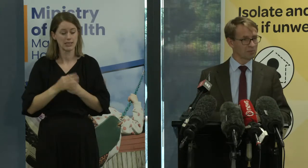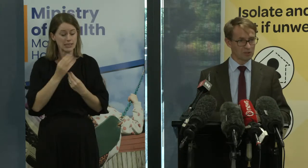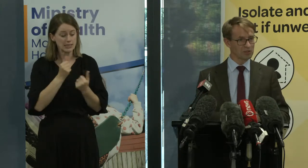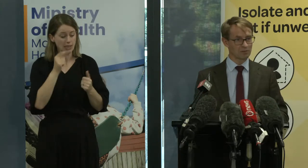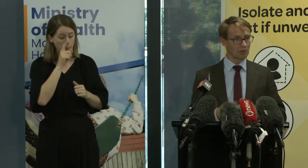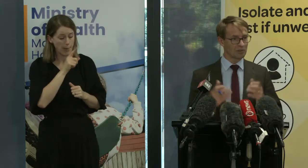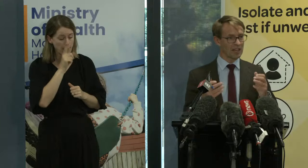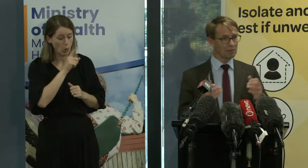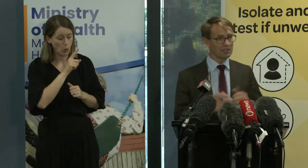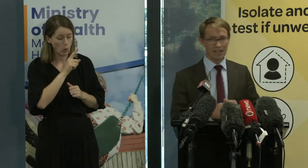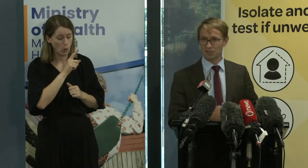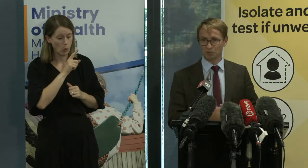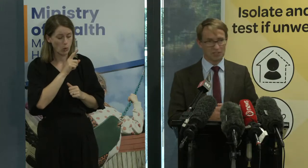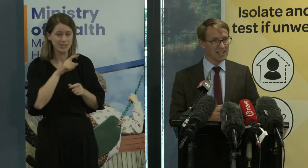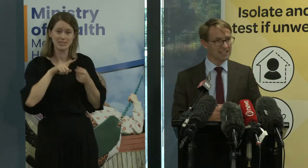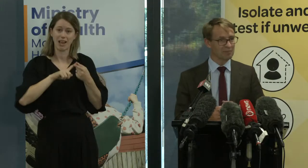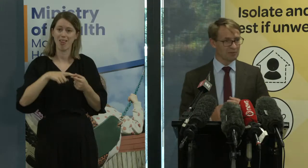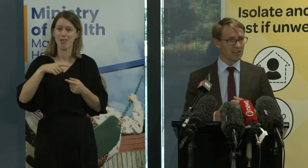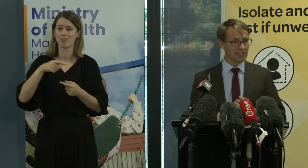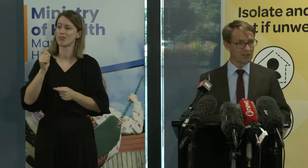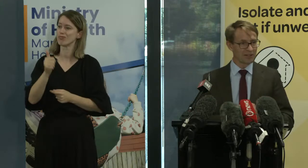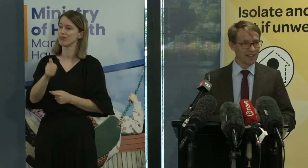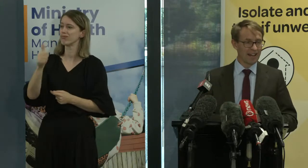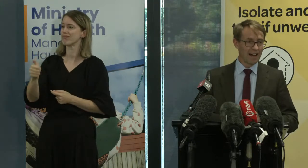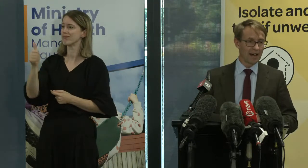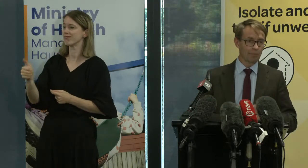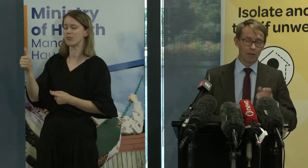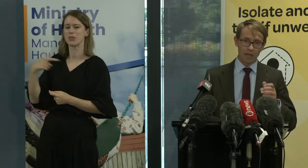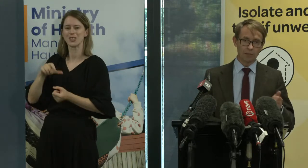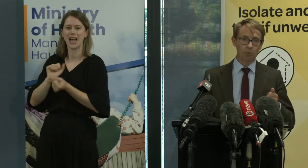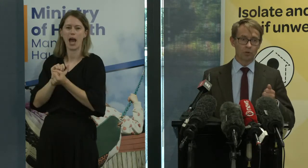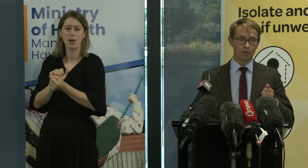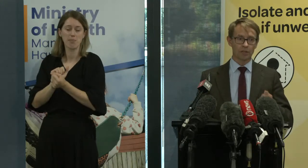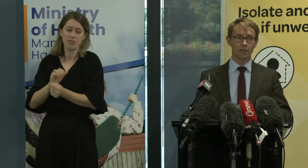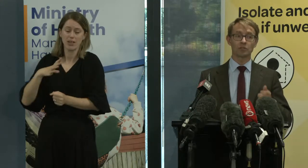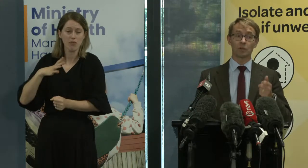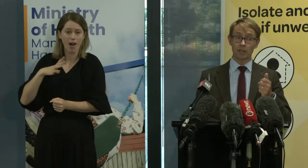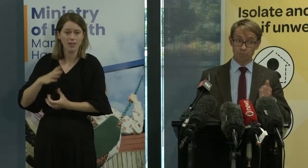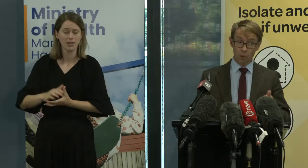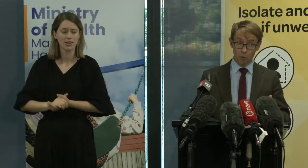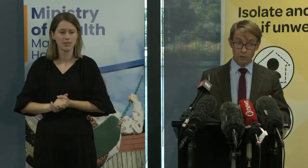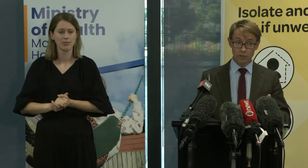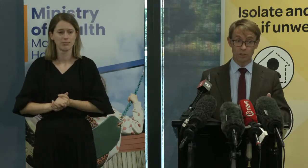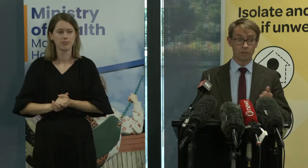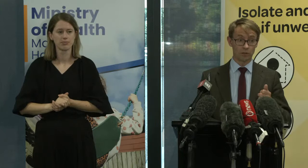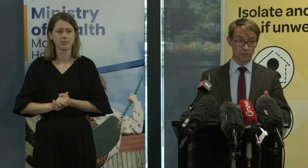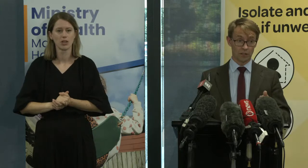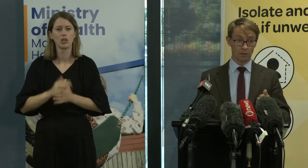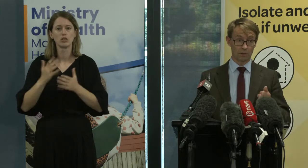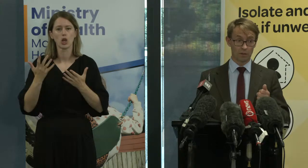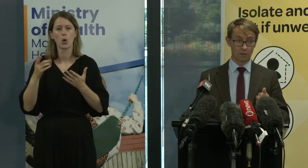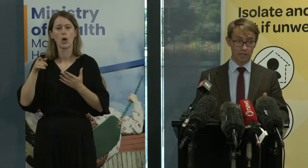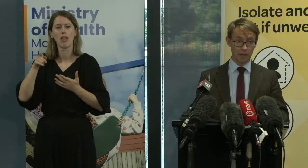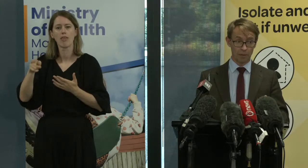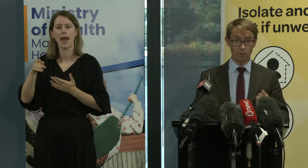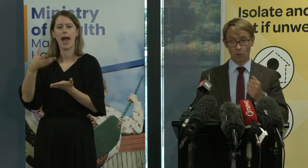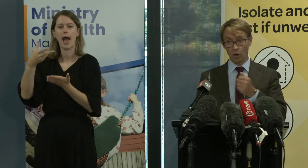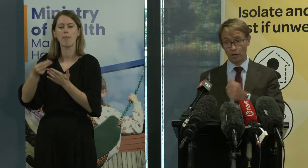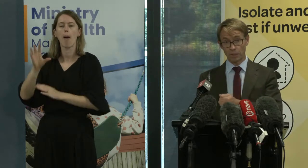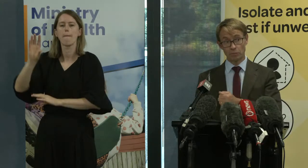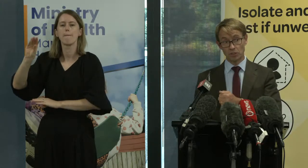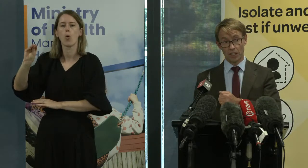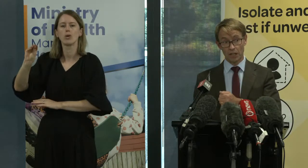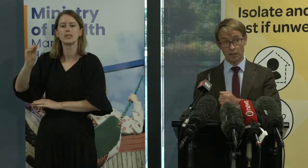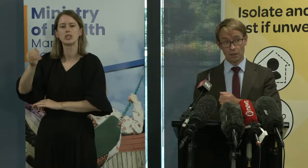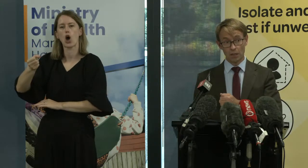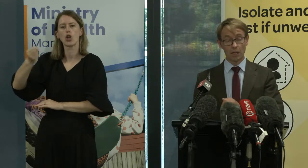are just because we're in the habit are still scanning wherever they go. And the important thing here is we have paused using the app and